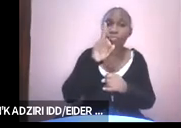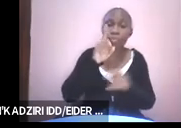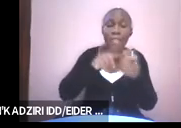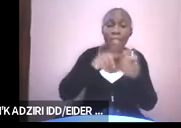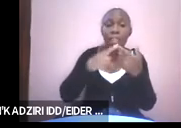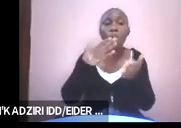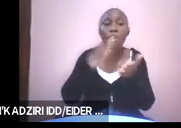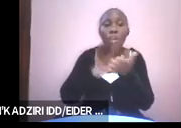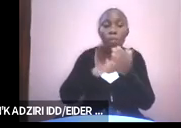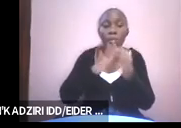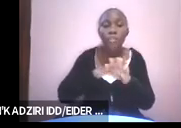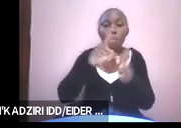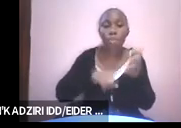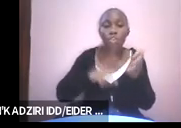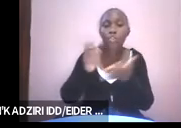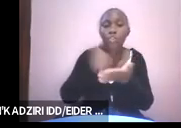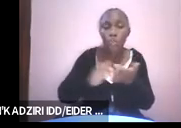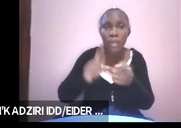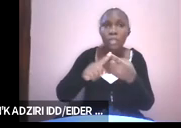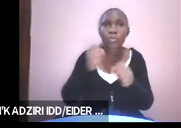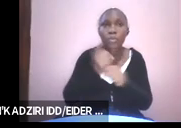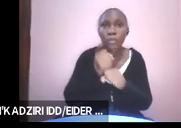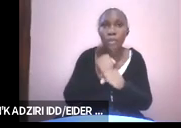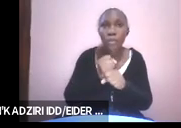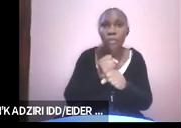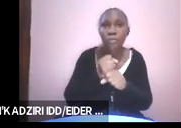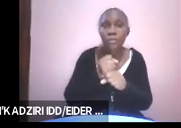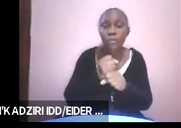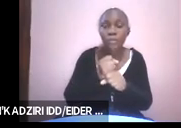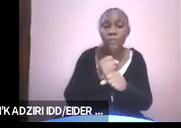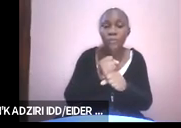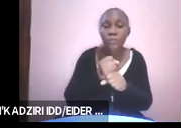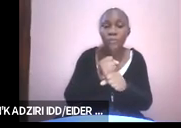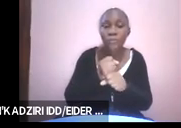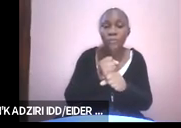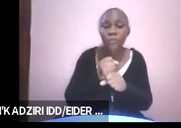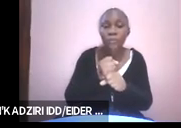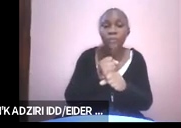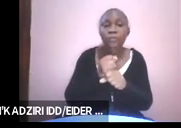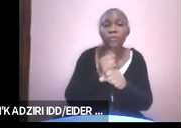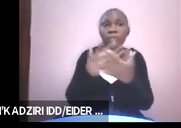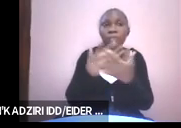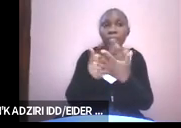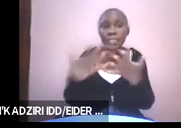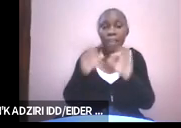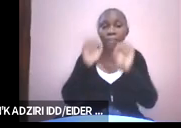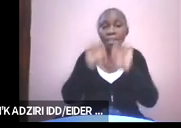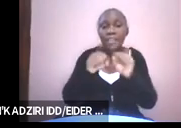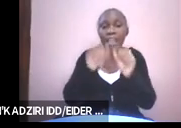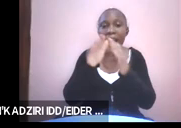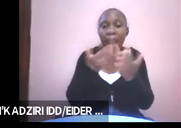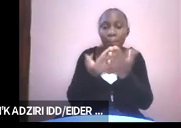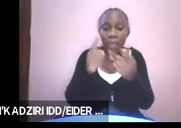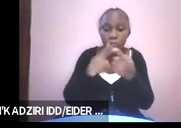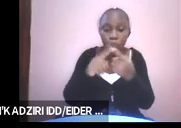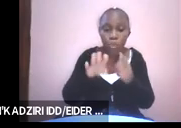read into this work like resonating and something that you might apply to your field of study as well?